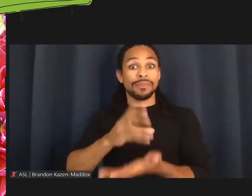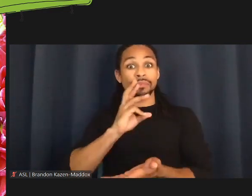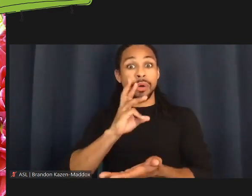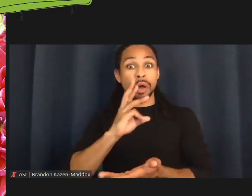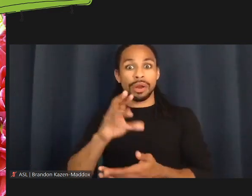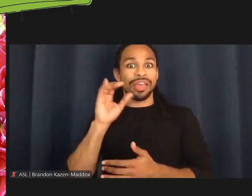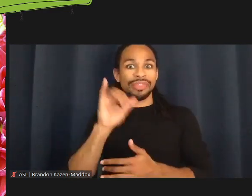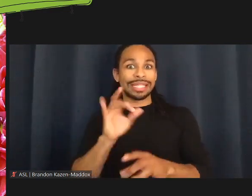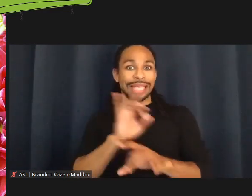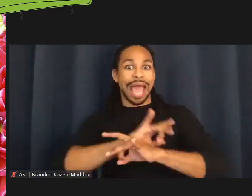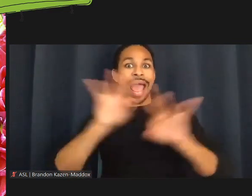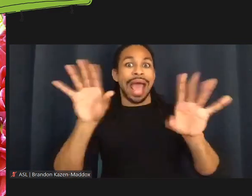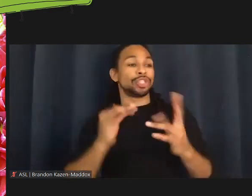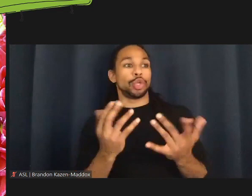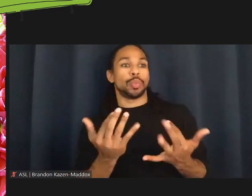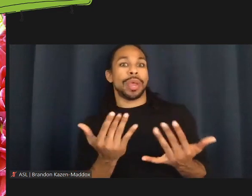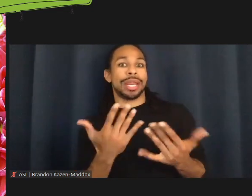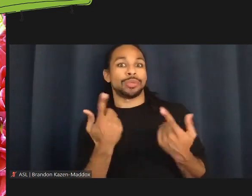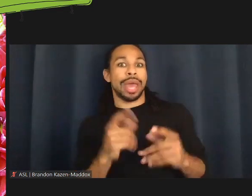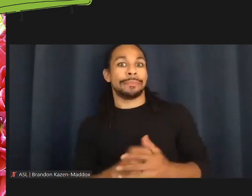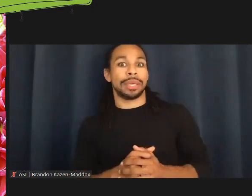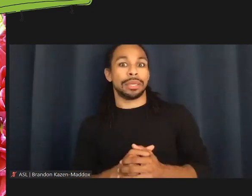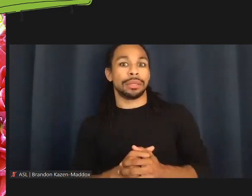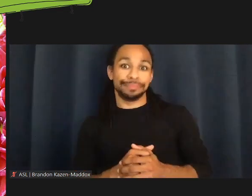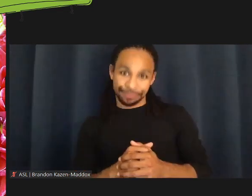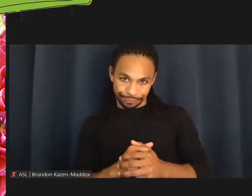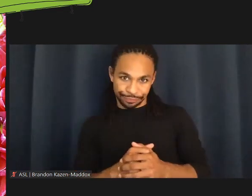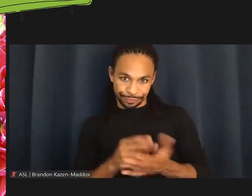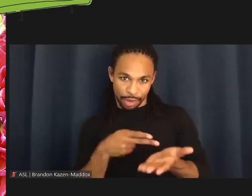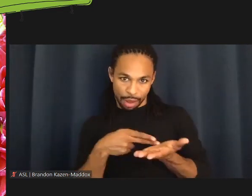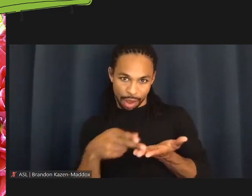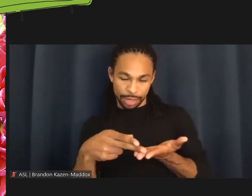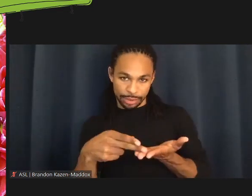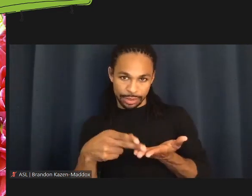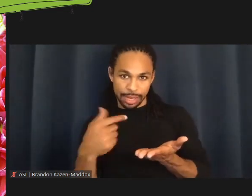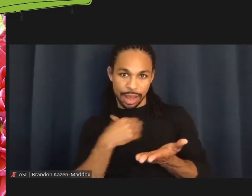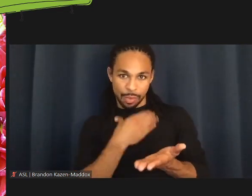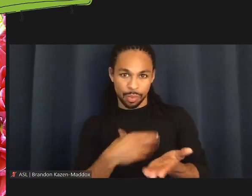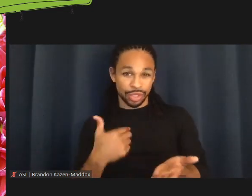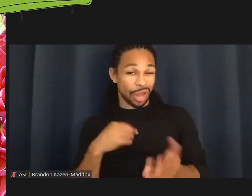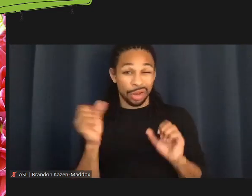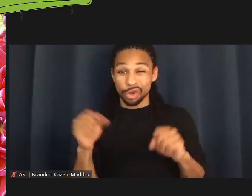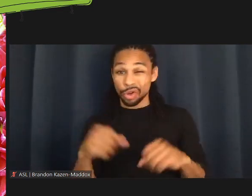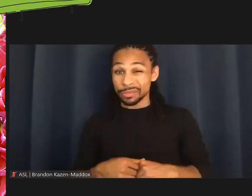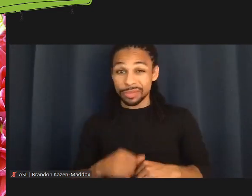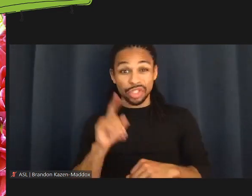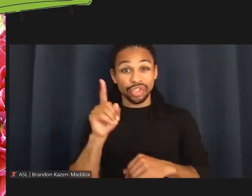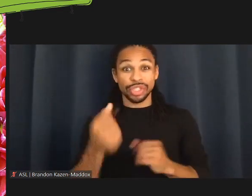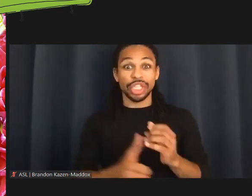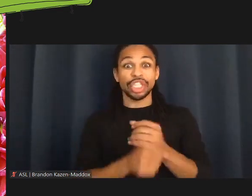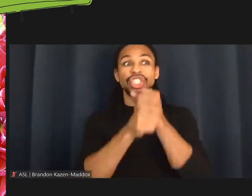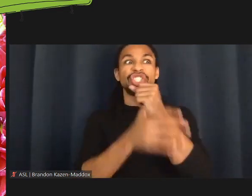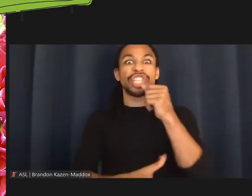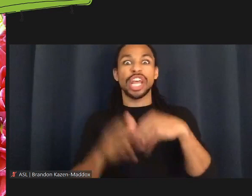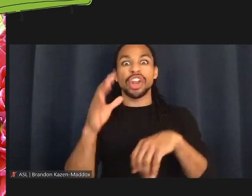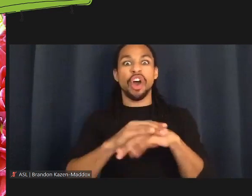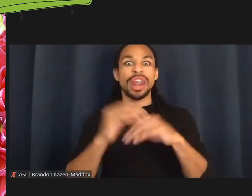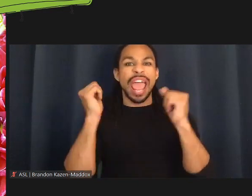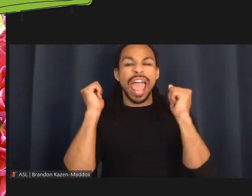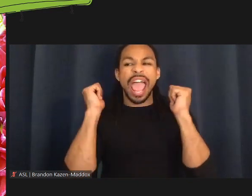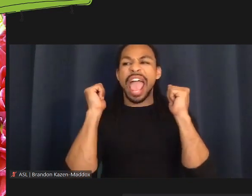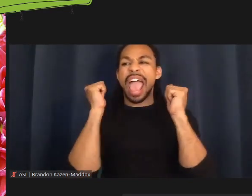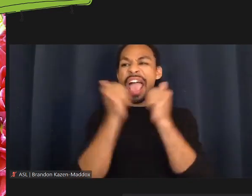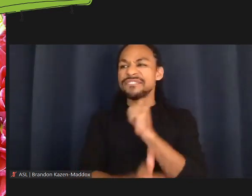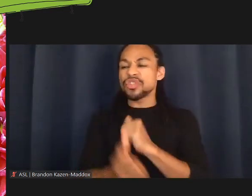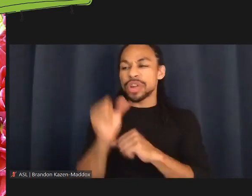waiting. And honestly, I wish I could just shit on every curse, on every